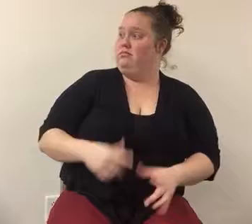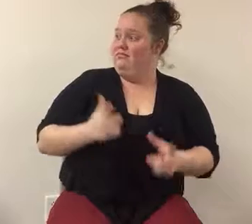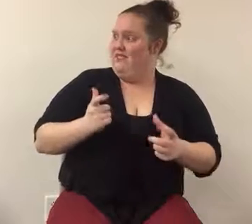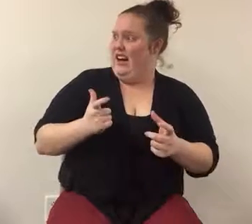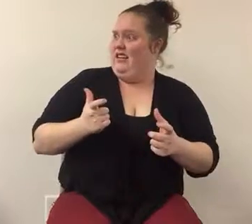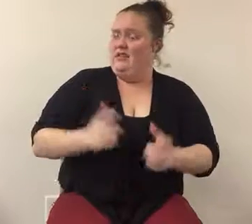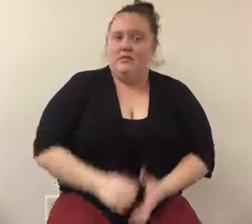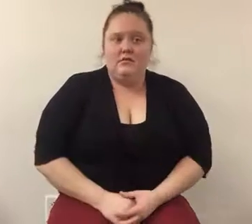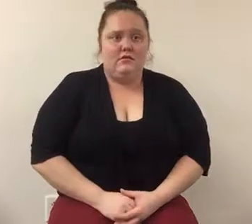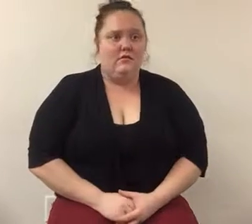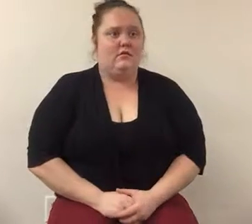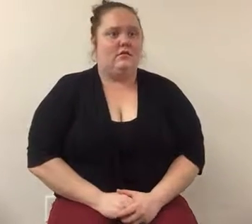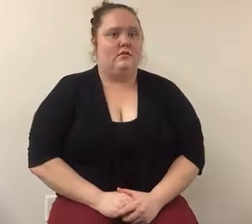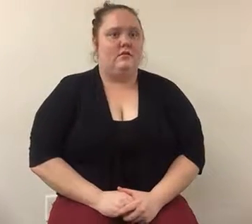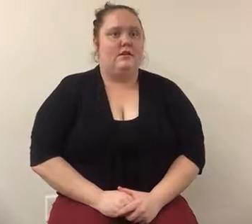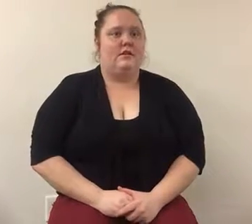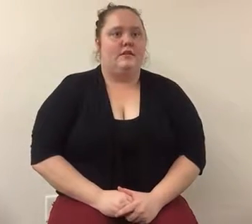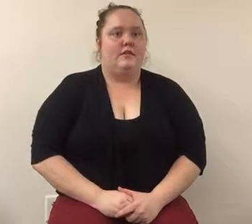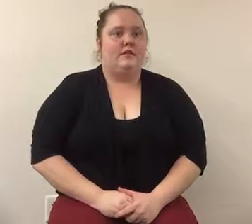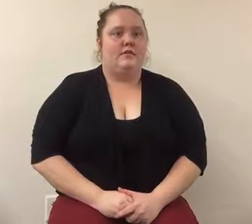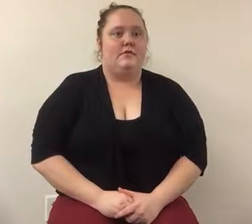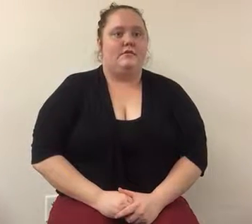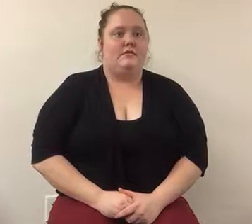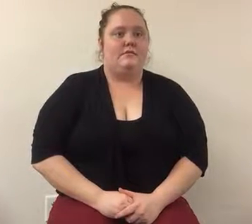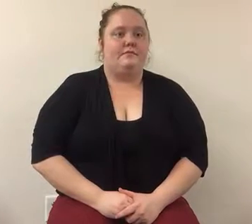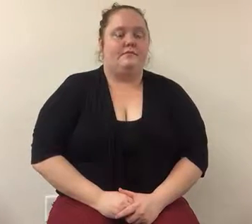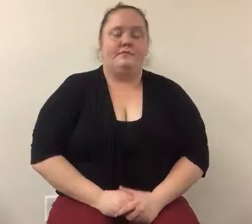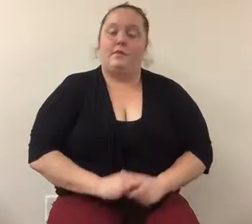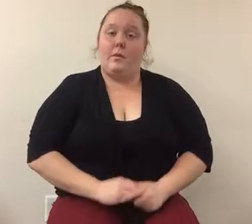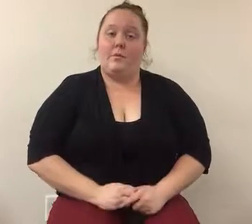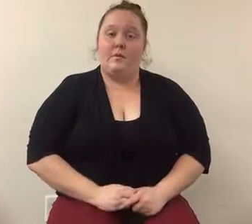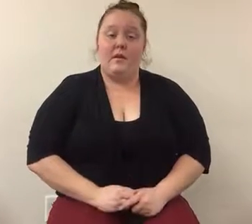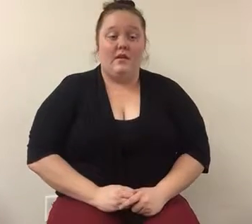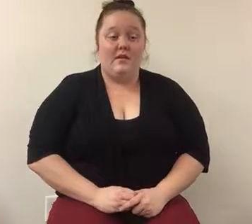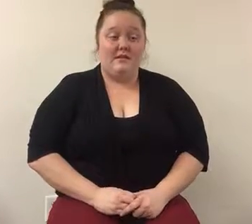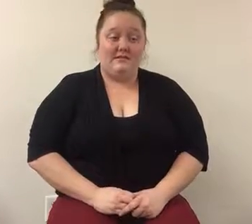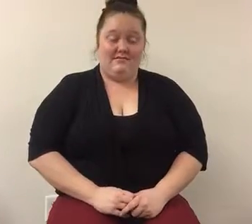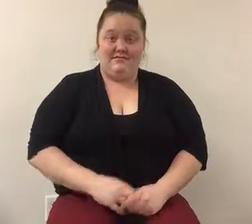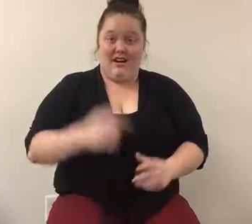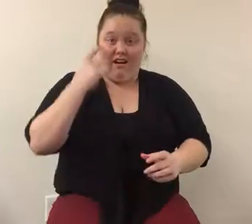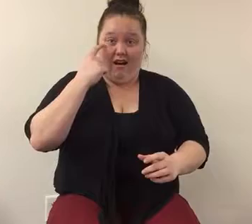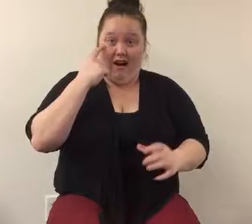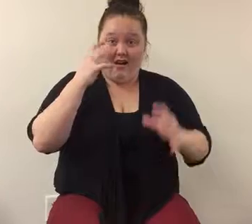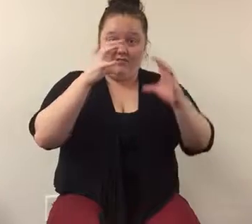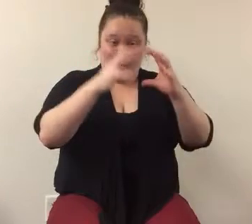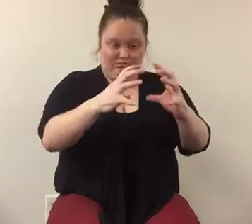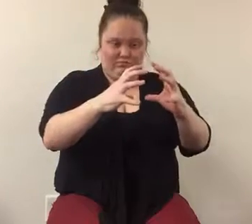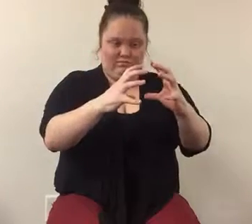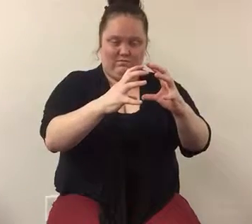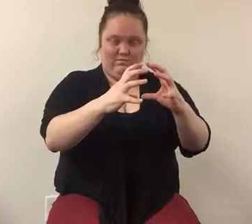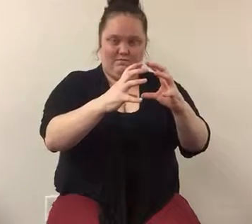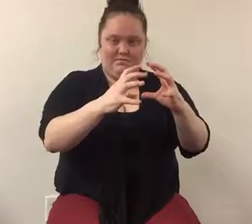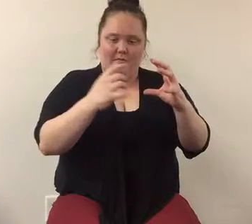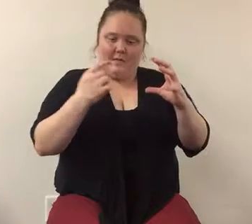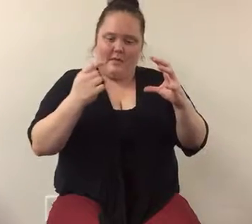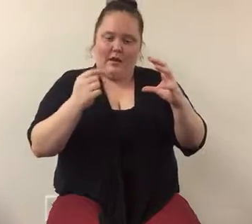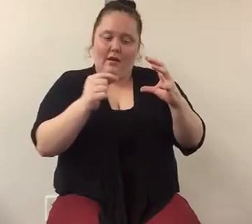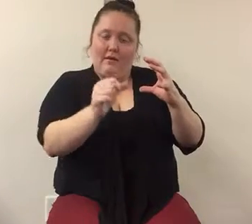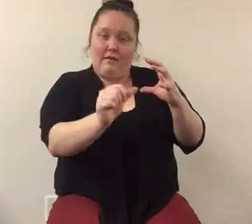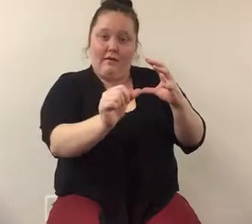that we operate through tiny, tiny incisions. We make two of them. One of them is 1